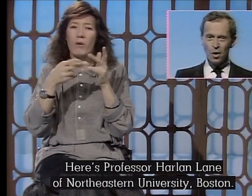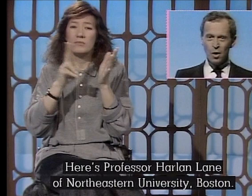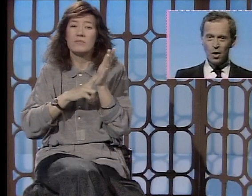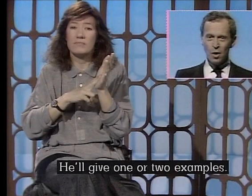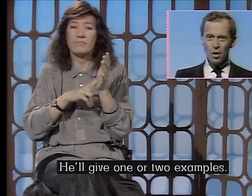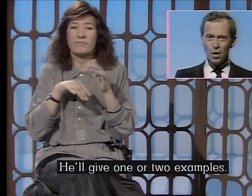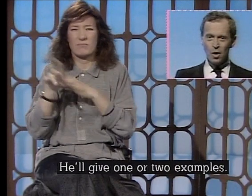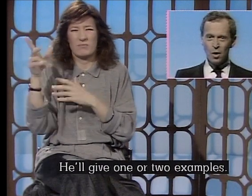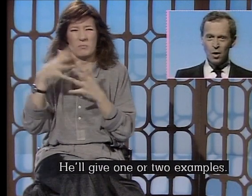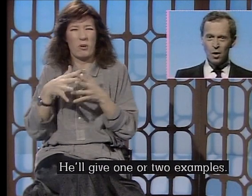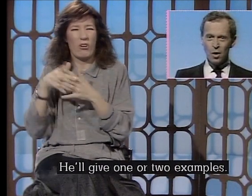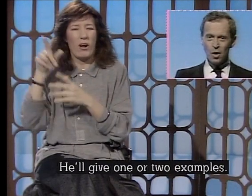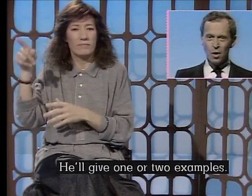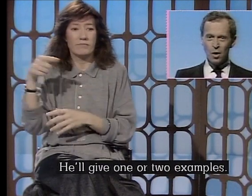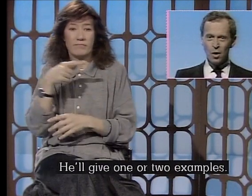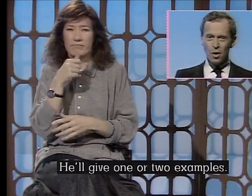two examples.